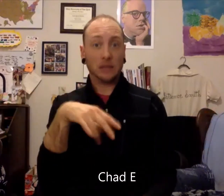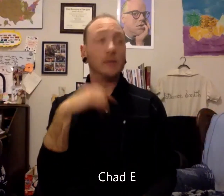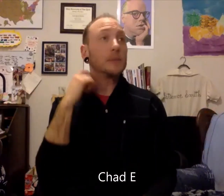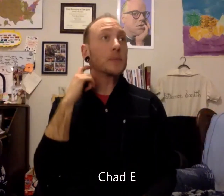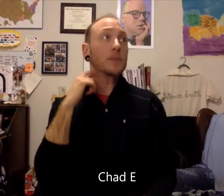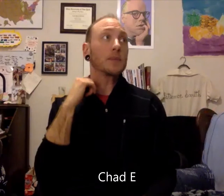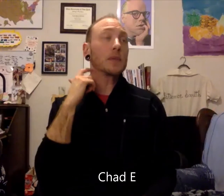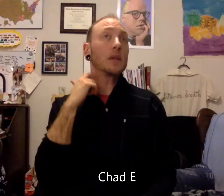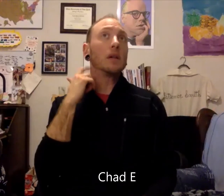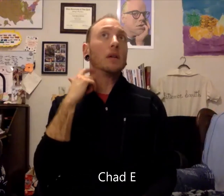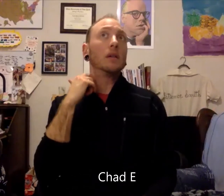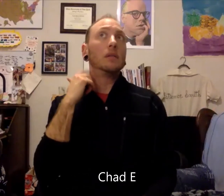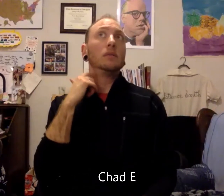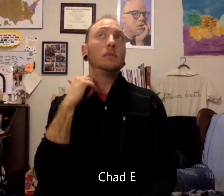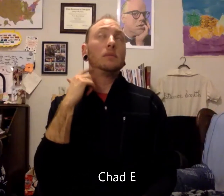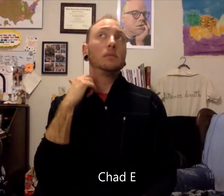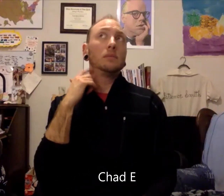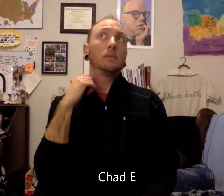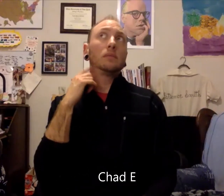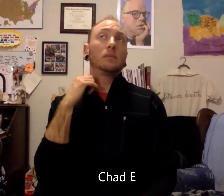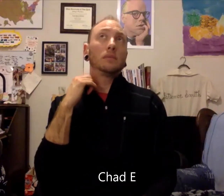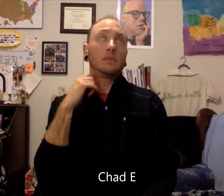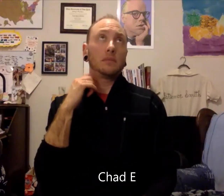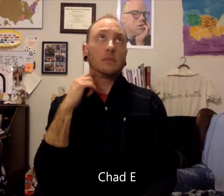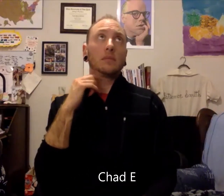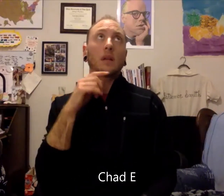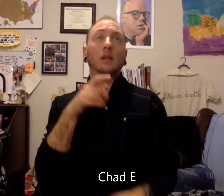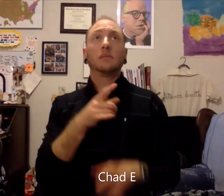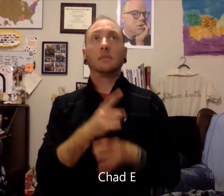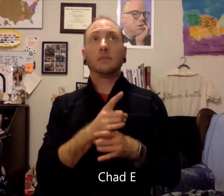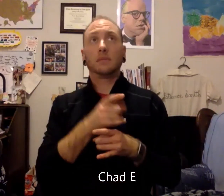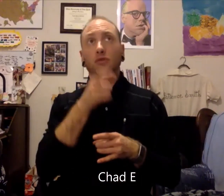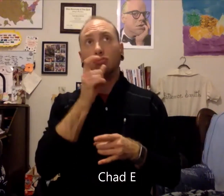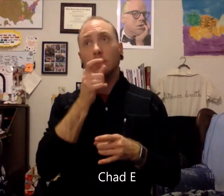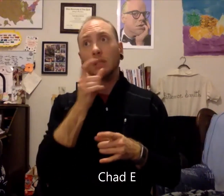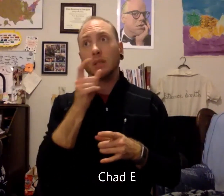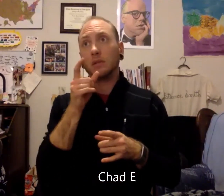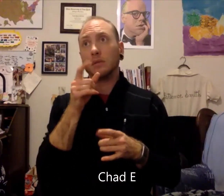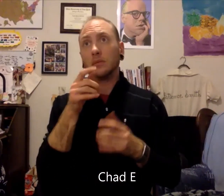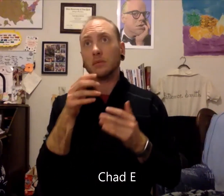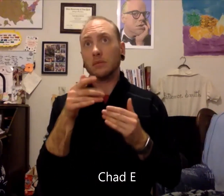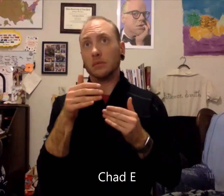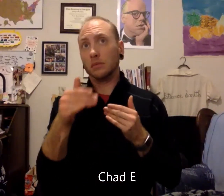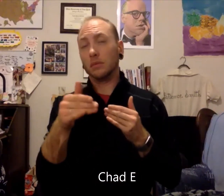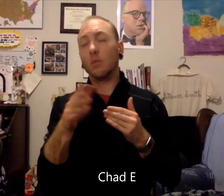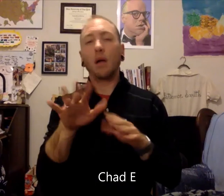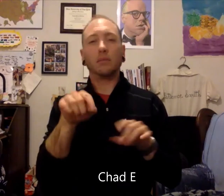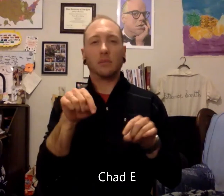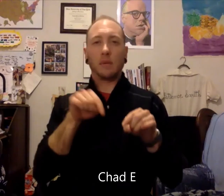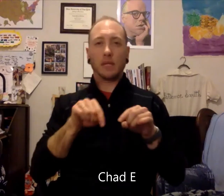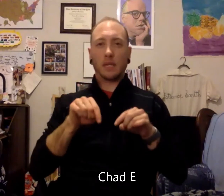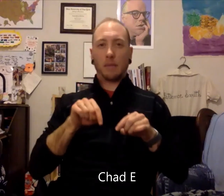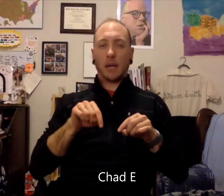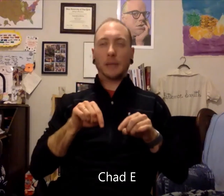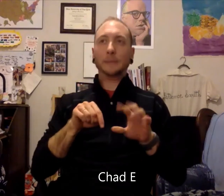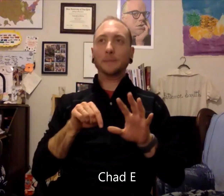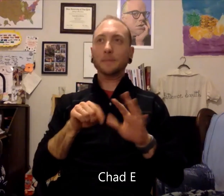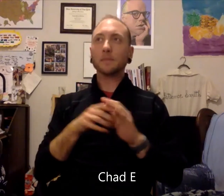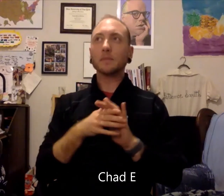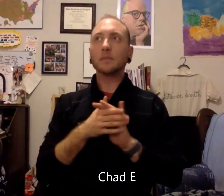I'd been drinking, and, stuff that, well, actually, I'll go back a little bit, that when I was 16,